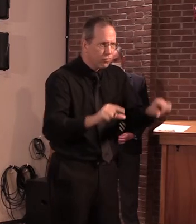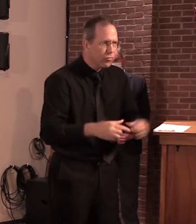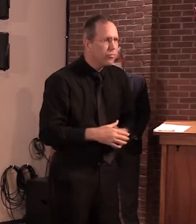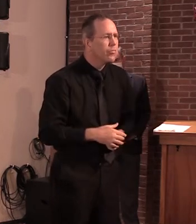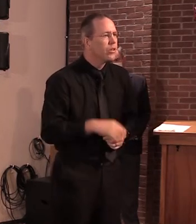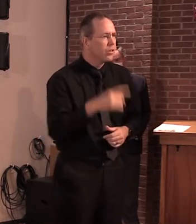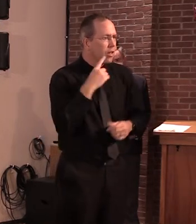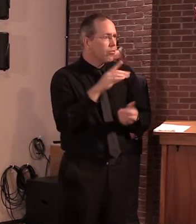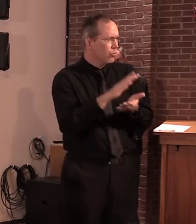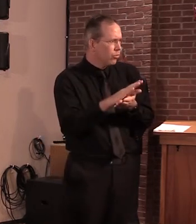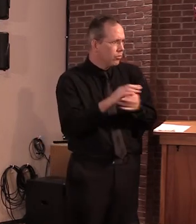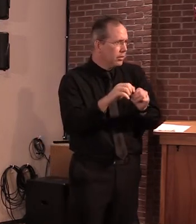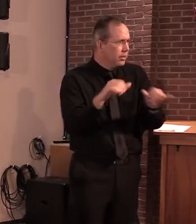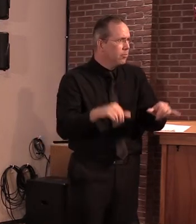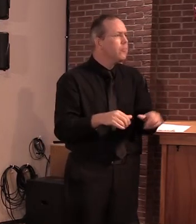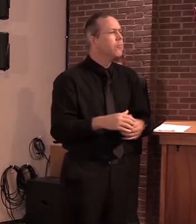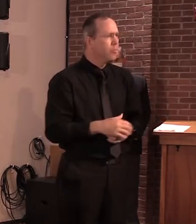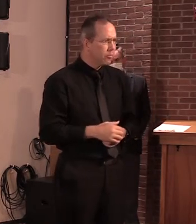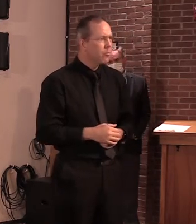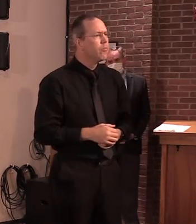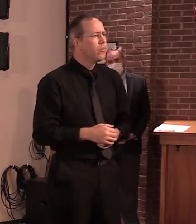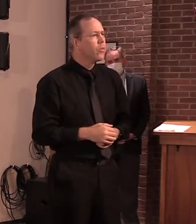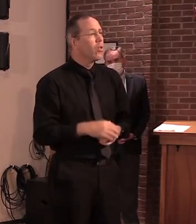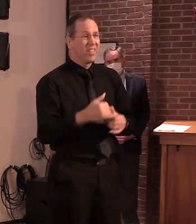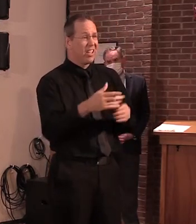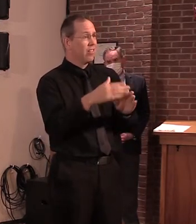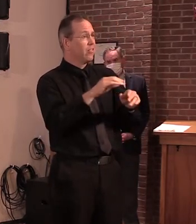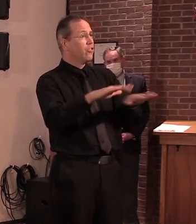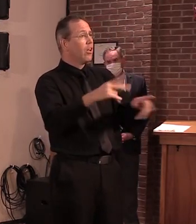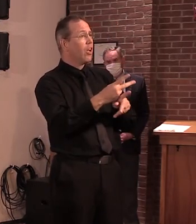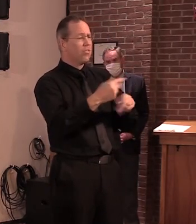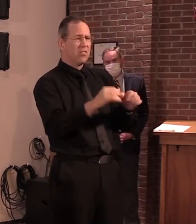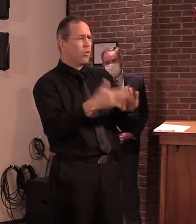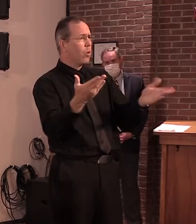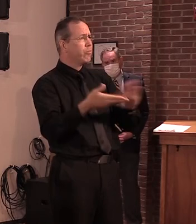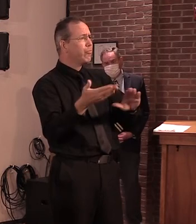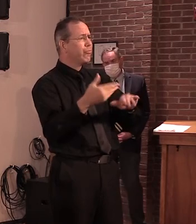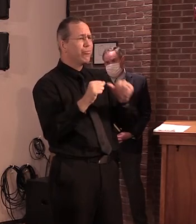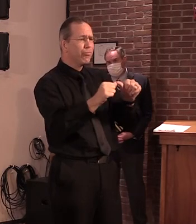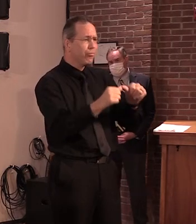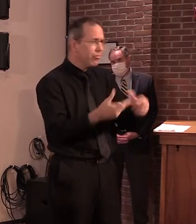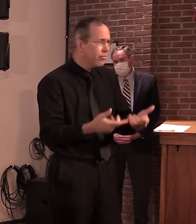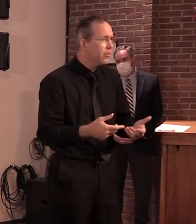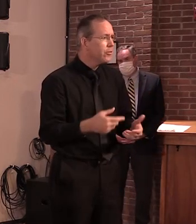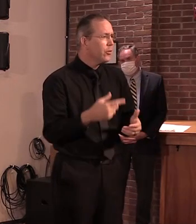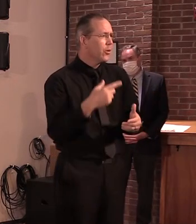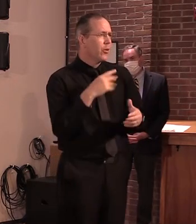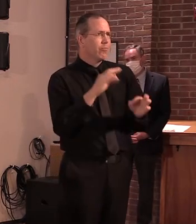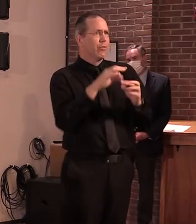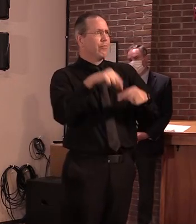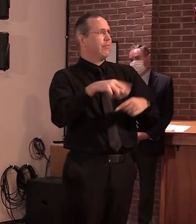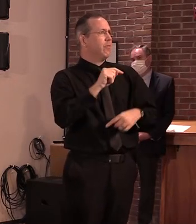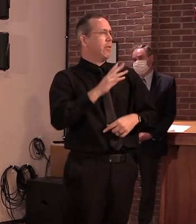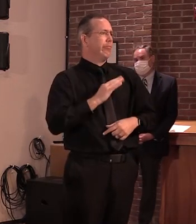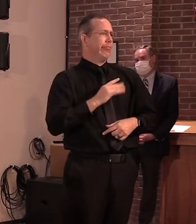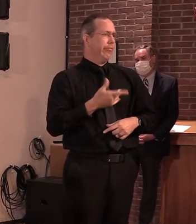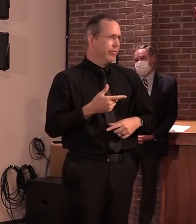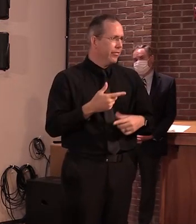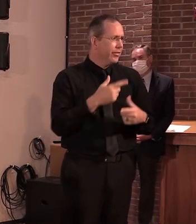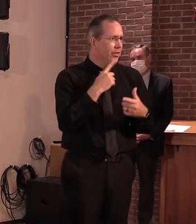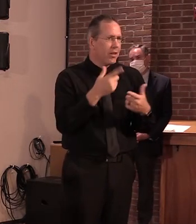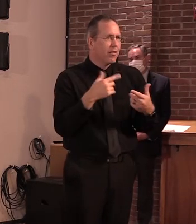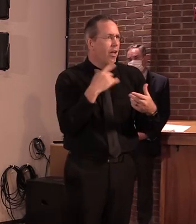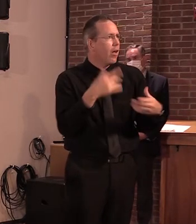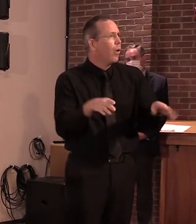we did not, and by the way, this was unique to Vermont. Vermont did not let its child care